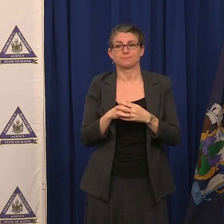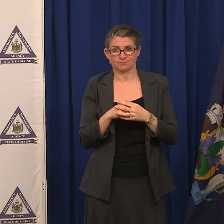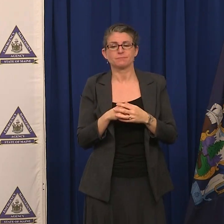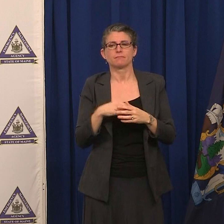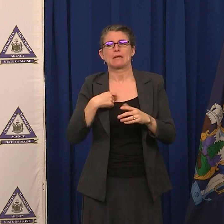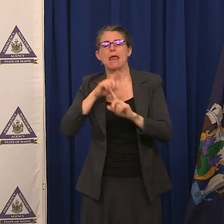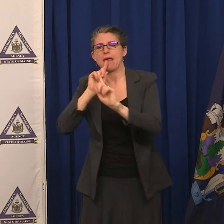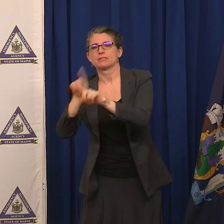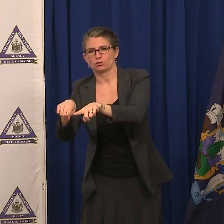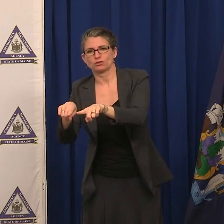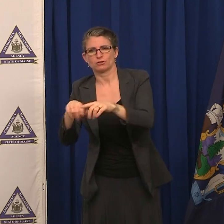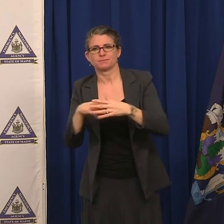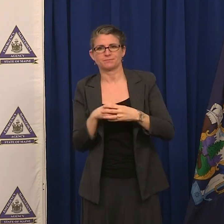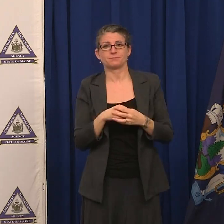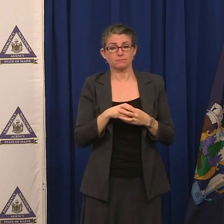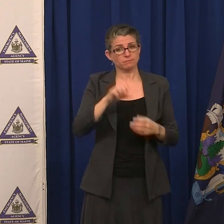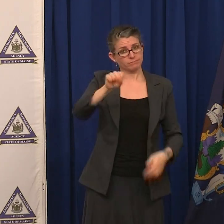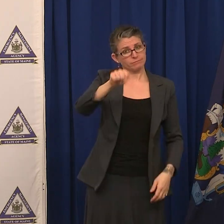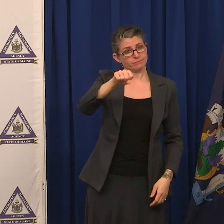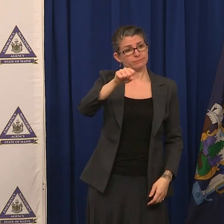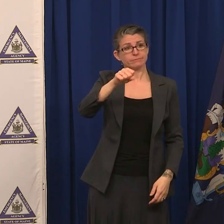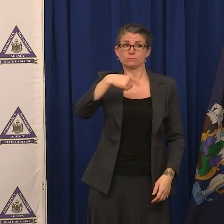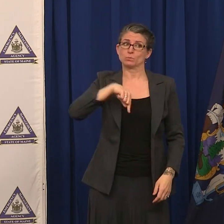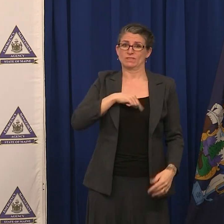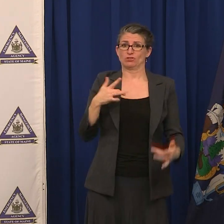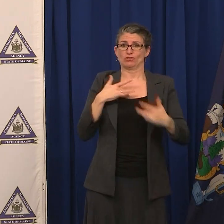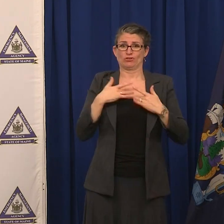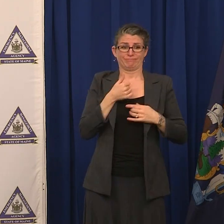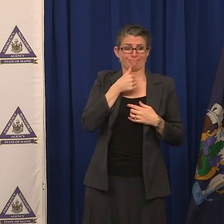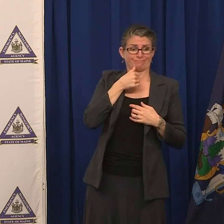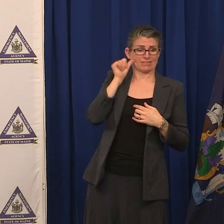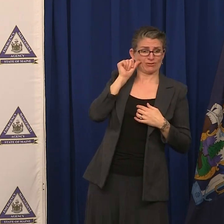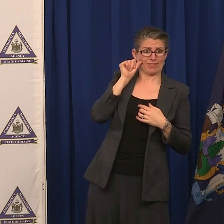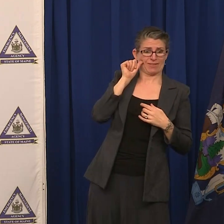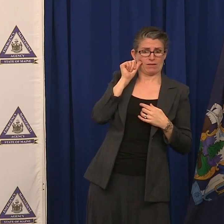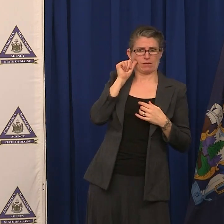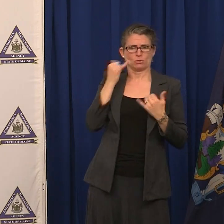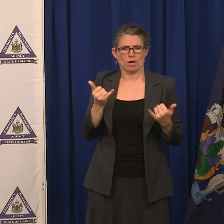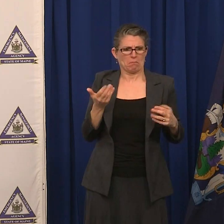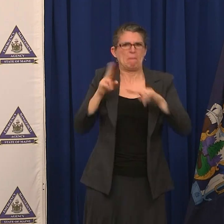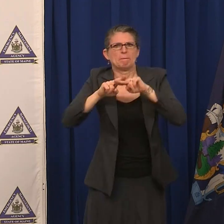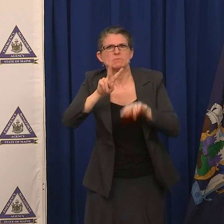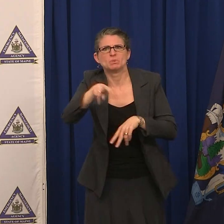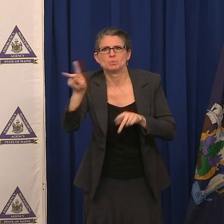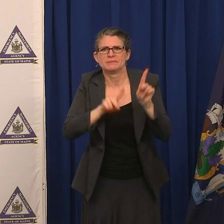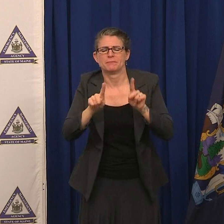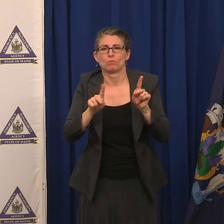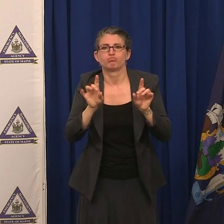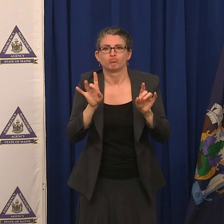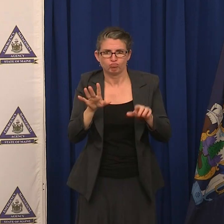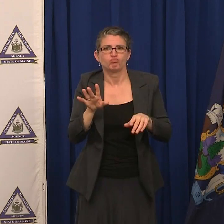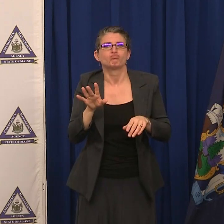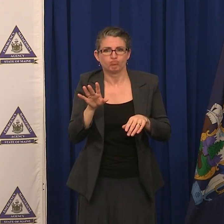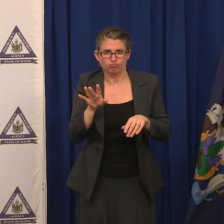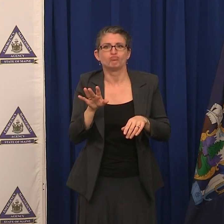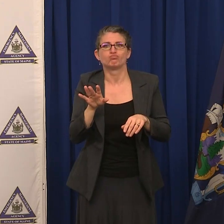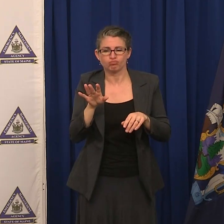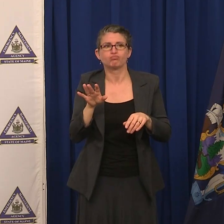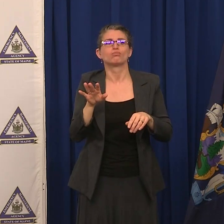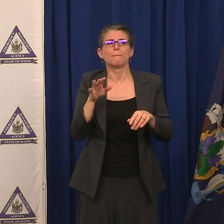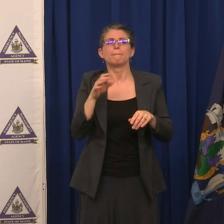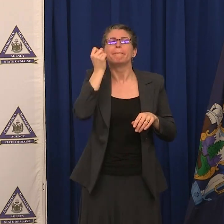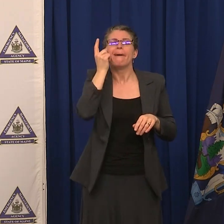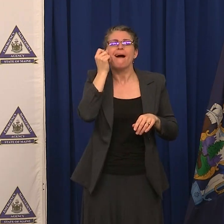also consistent with increases that other states have seen at their similar point in the outbreak, as well as